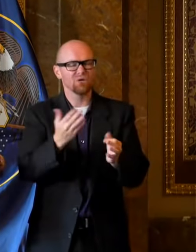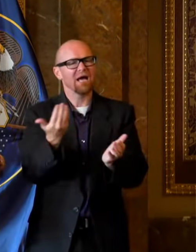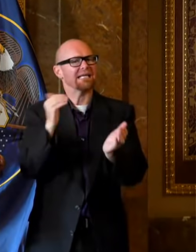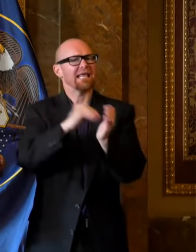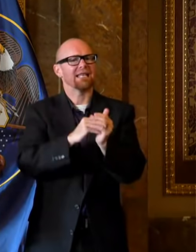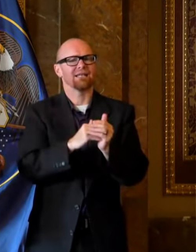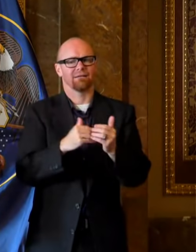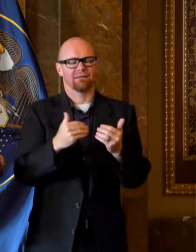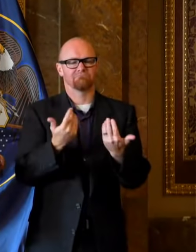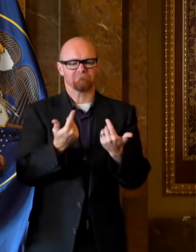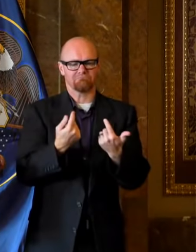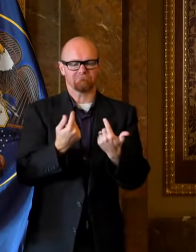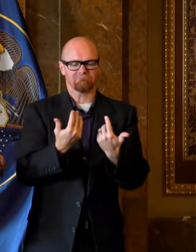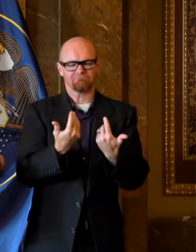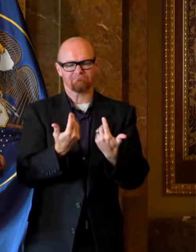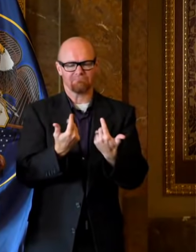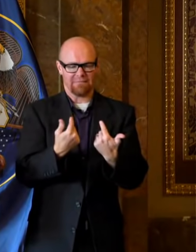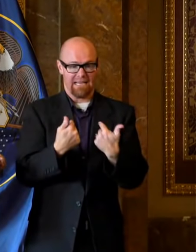overarching